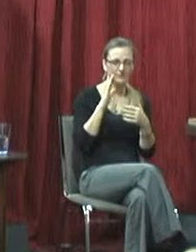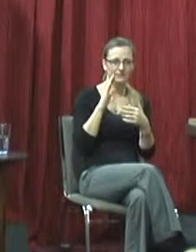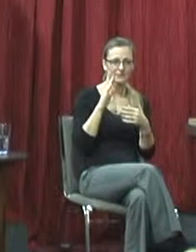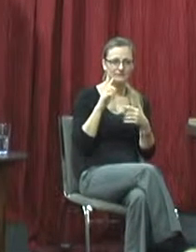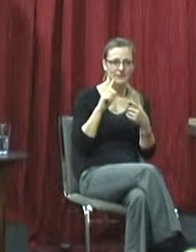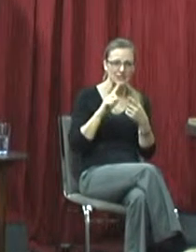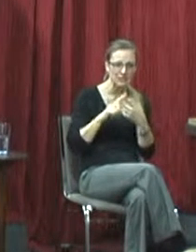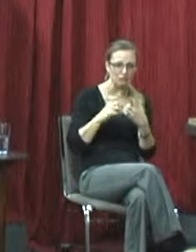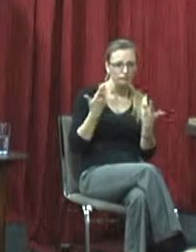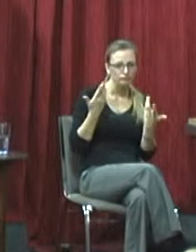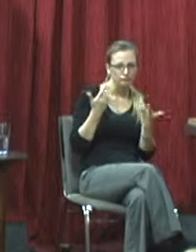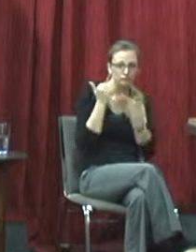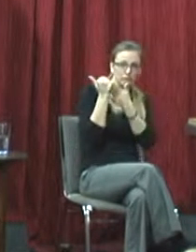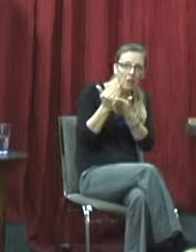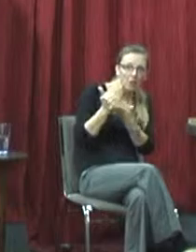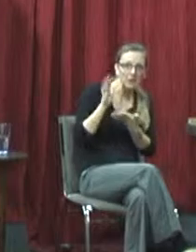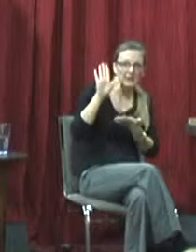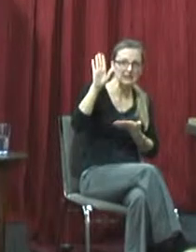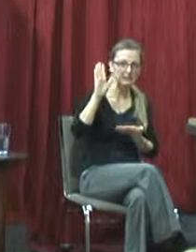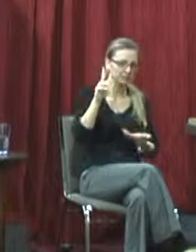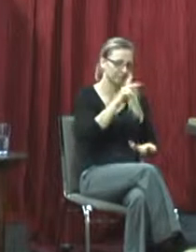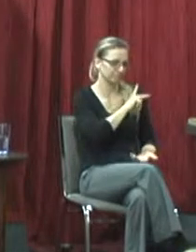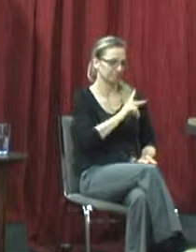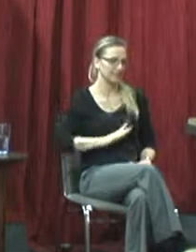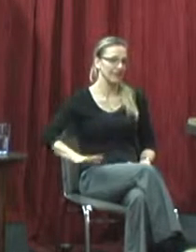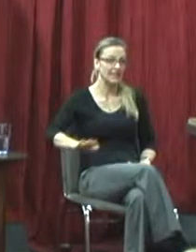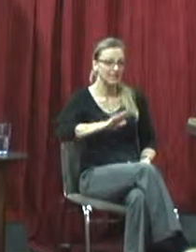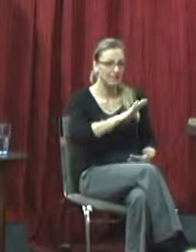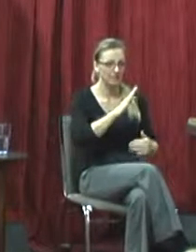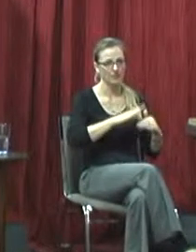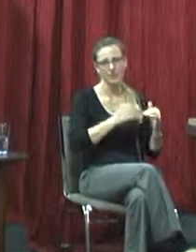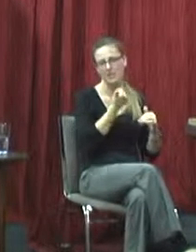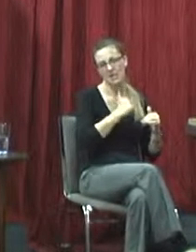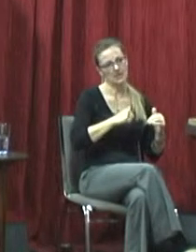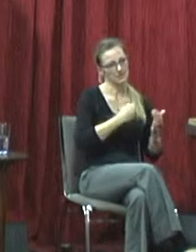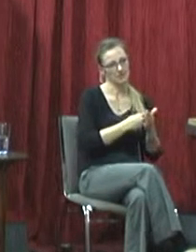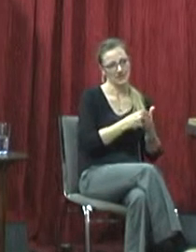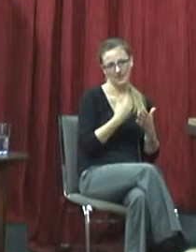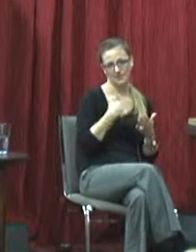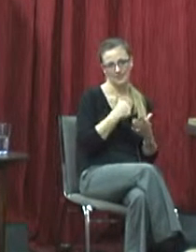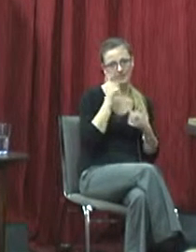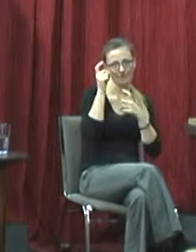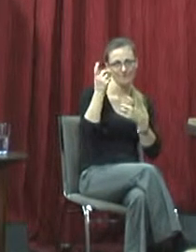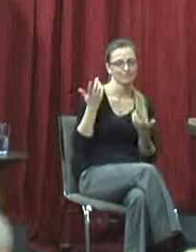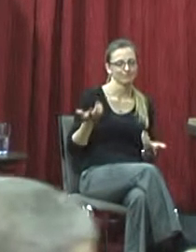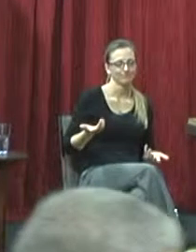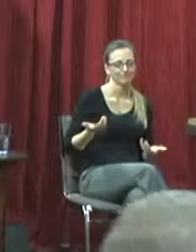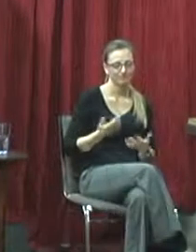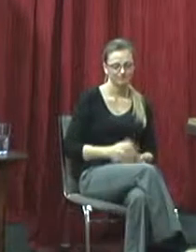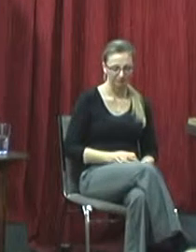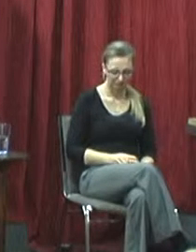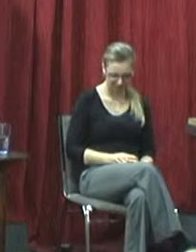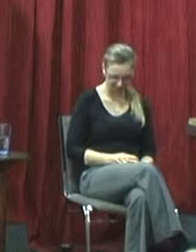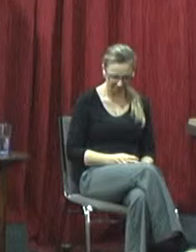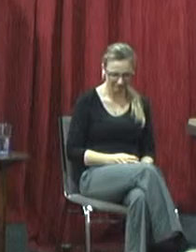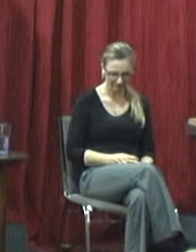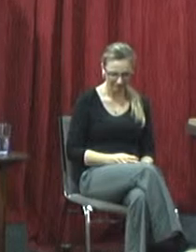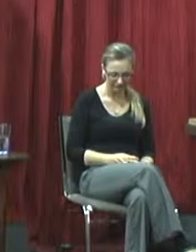kingdom and for advancing his kingdom than any money we can possibly give. So when you